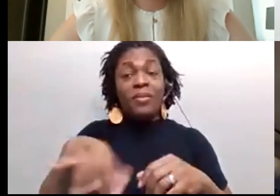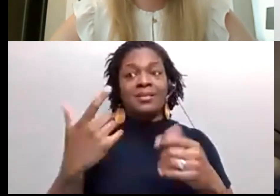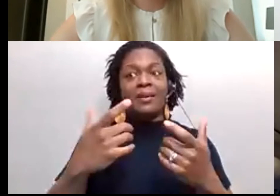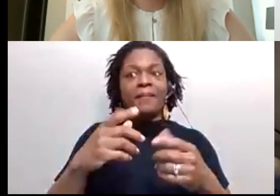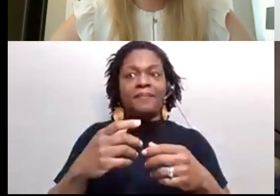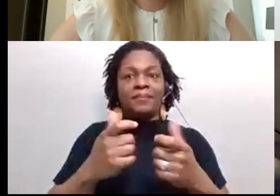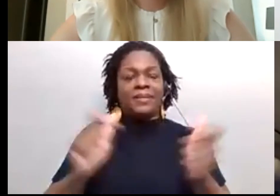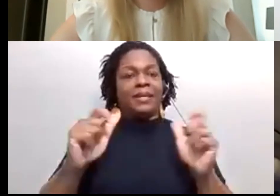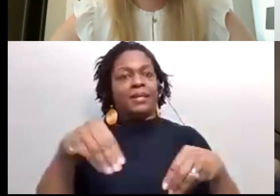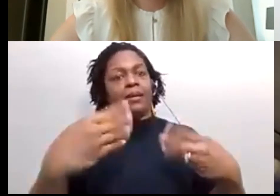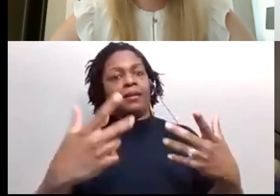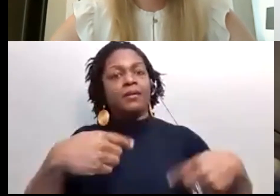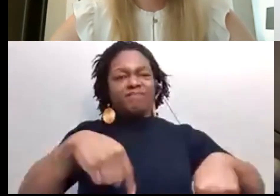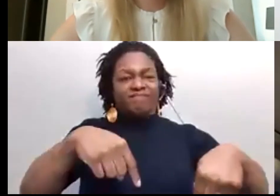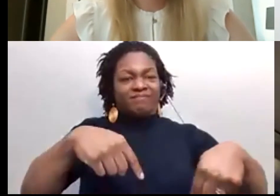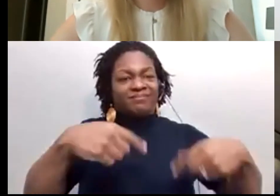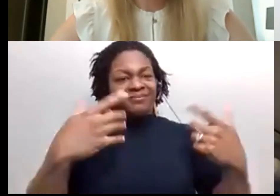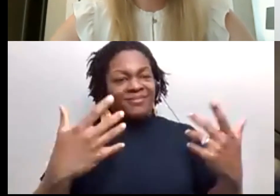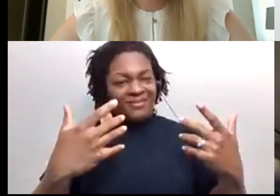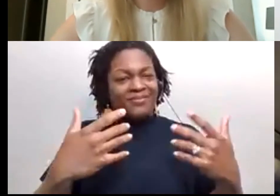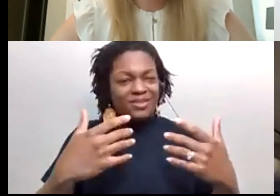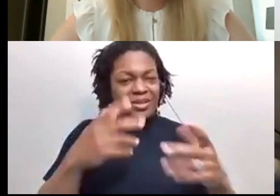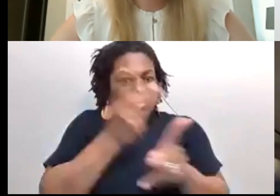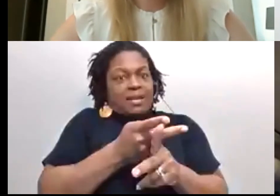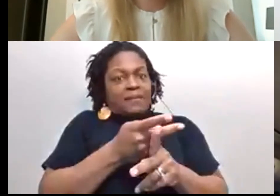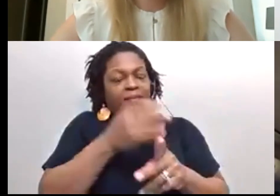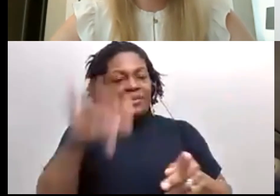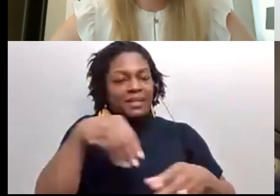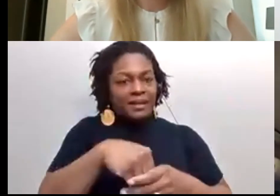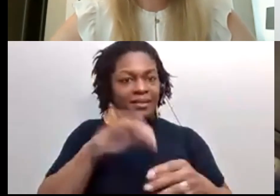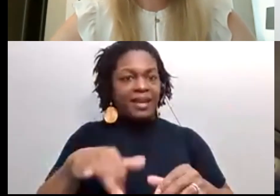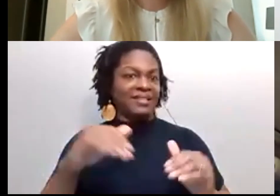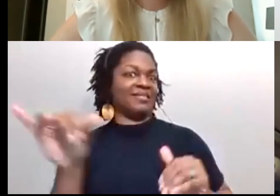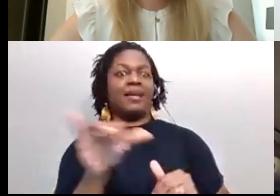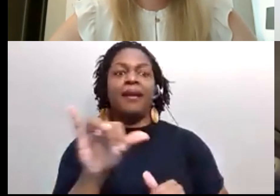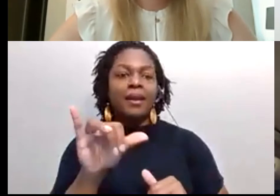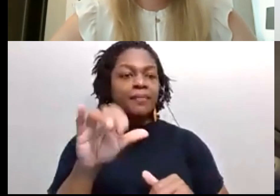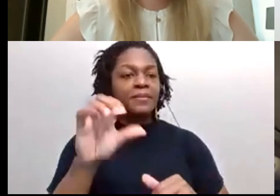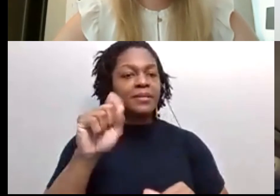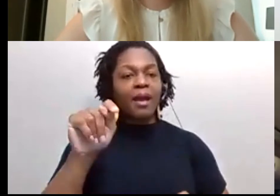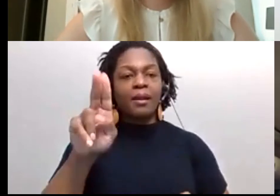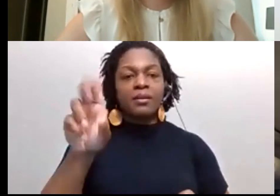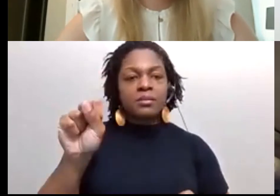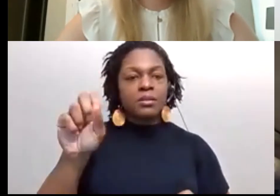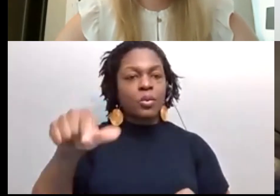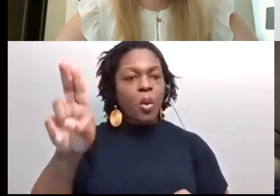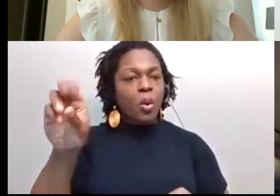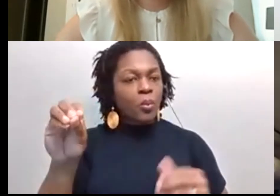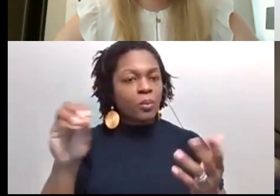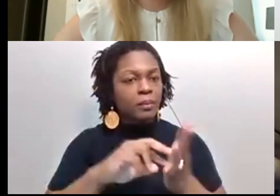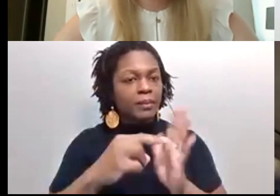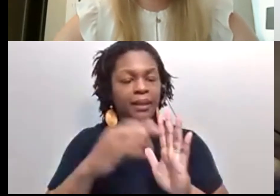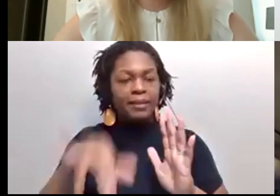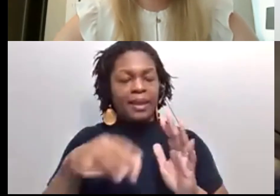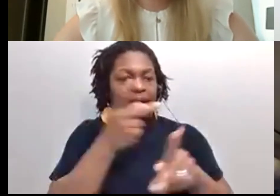us in the status quo, to not be serviced, to continue to be underserved and unserved. But also to